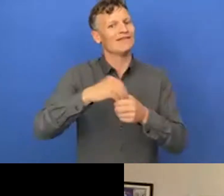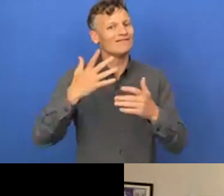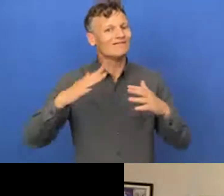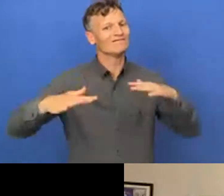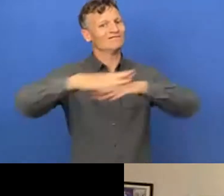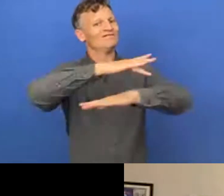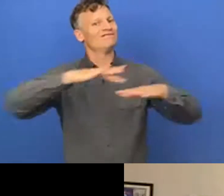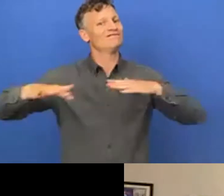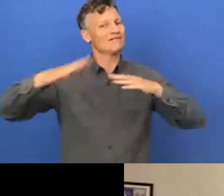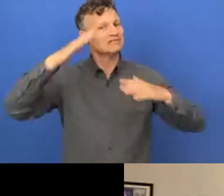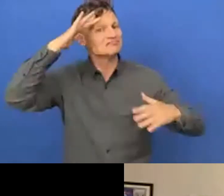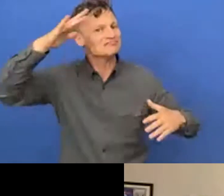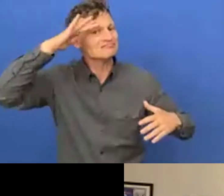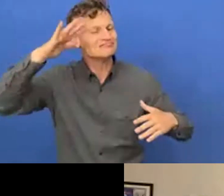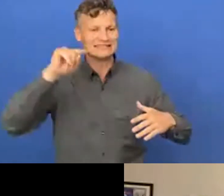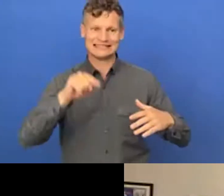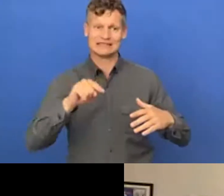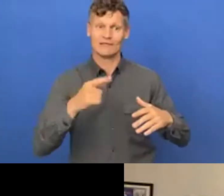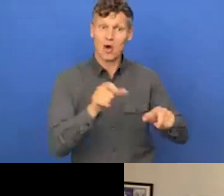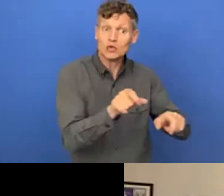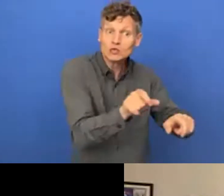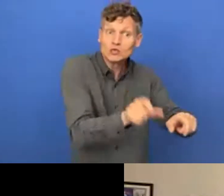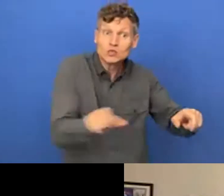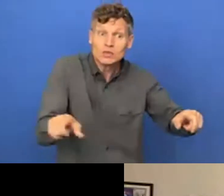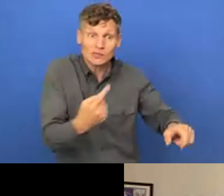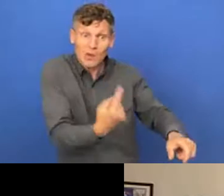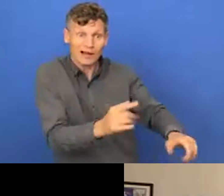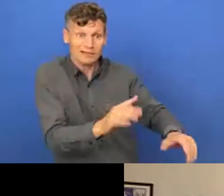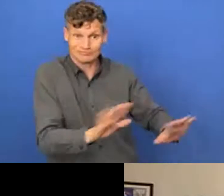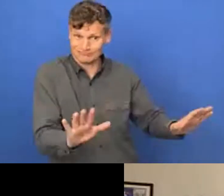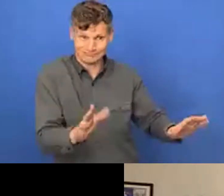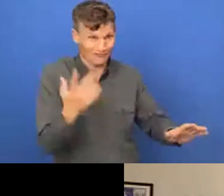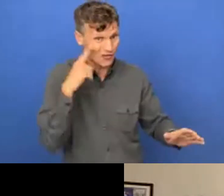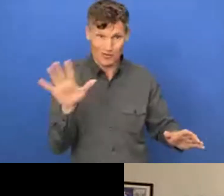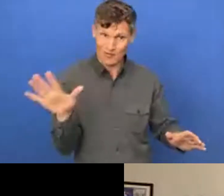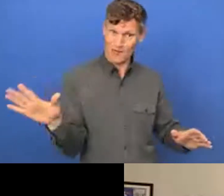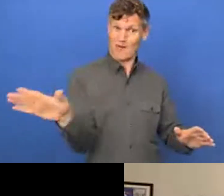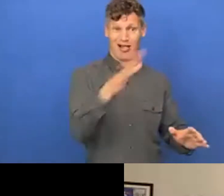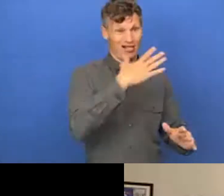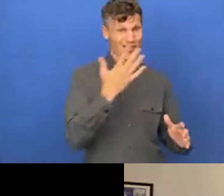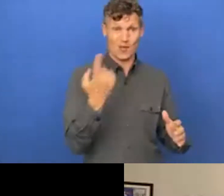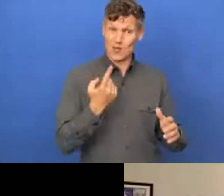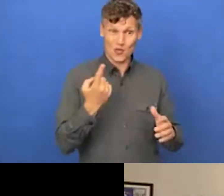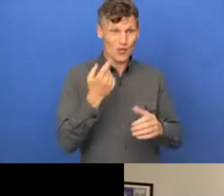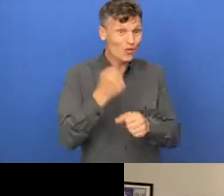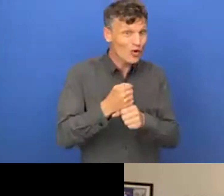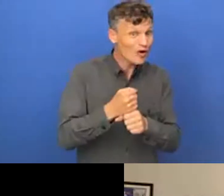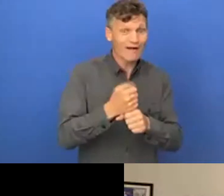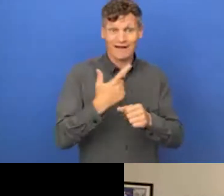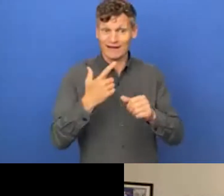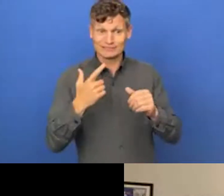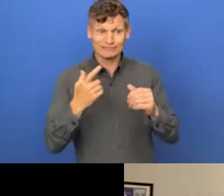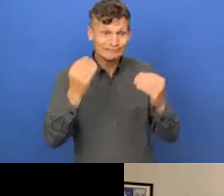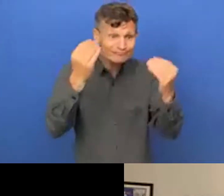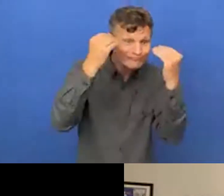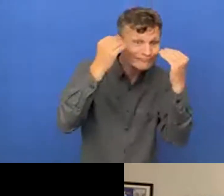whole school approach, all education approach, in this case, inclusion is for everyone in the school. Another